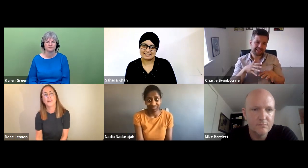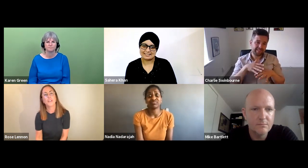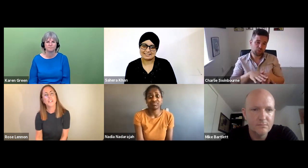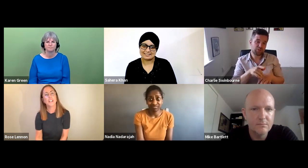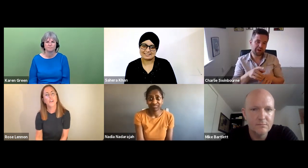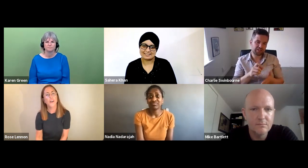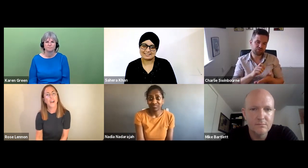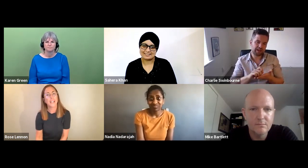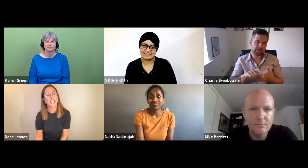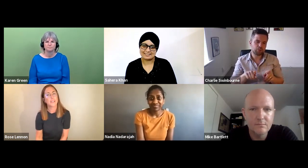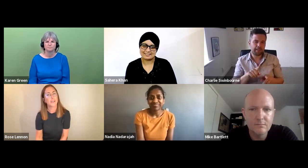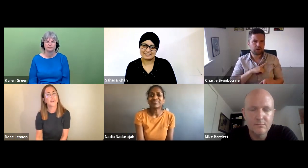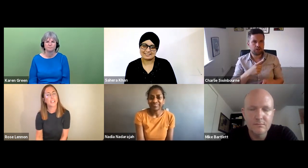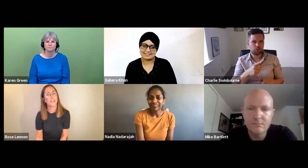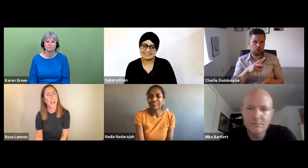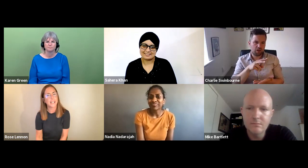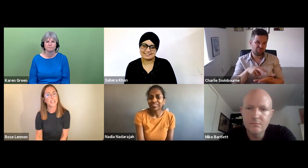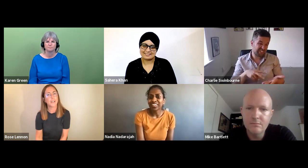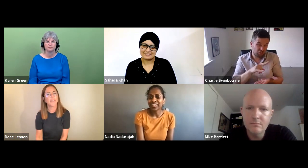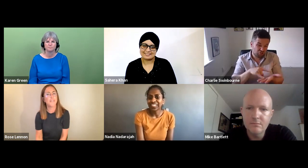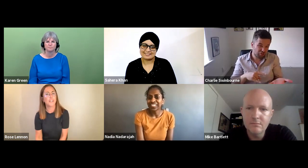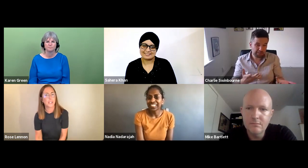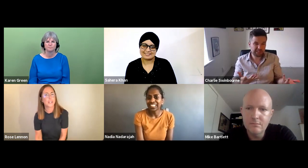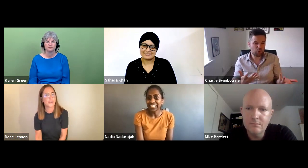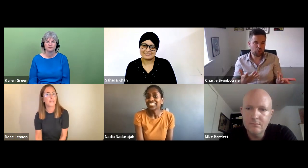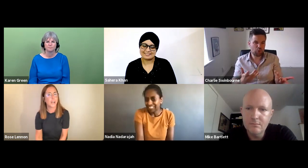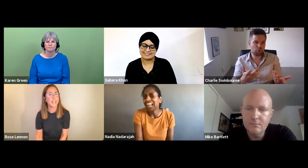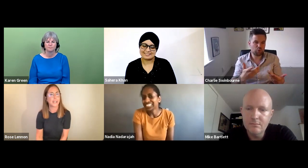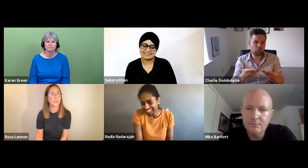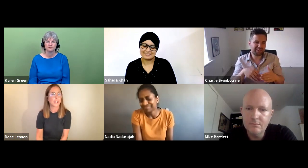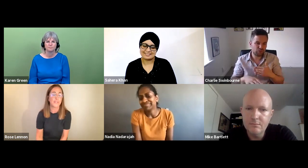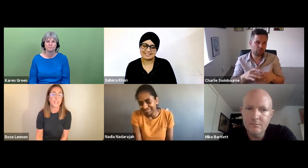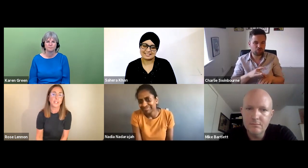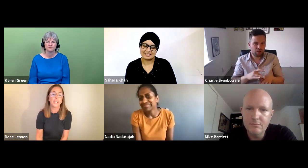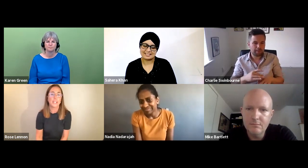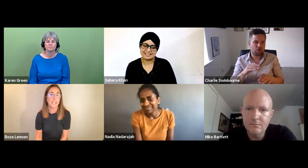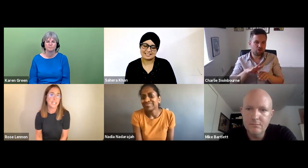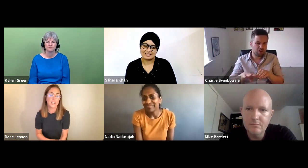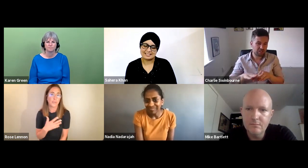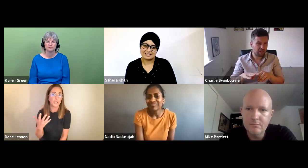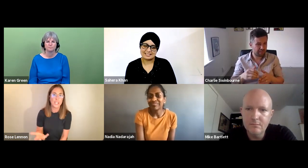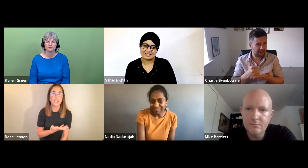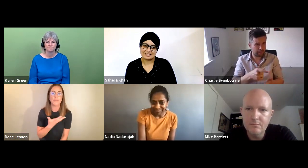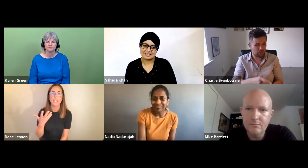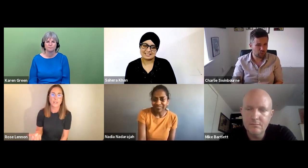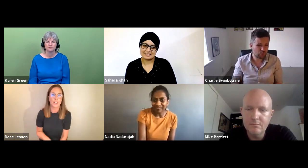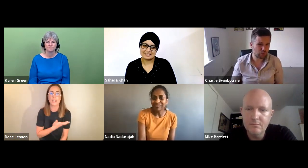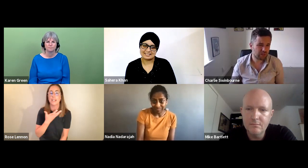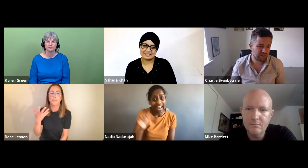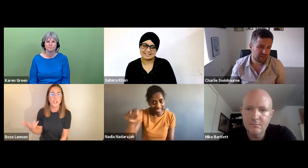So you've done a lot of acting. So you think your acting career influenced your writing because of the nature of what you did, reading scripts and then